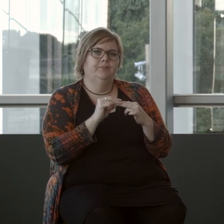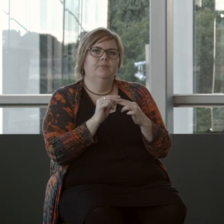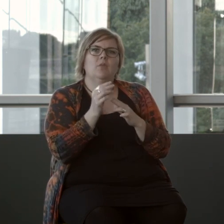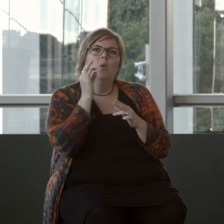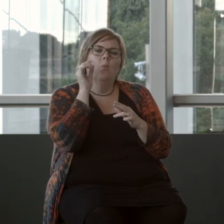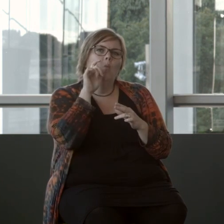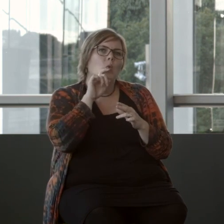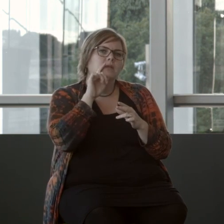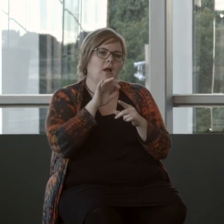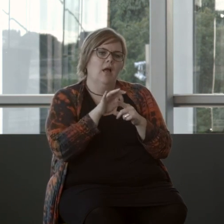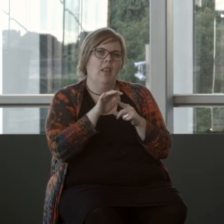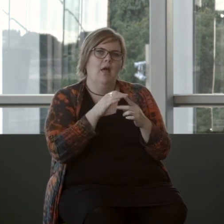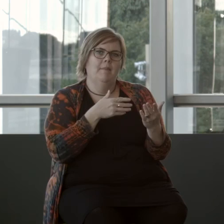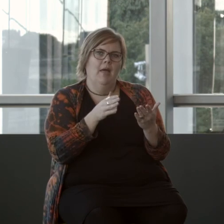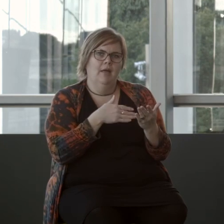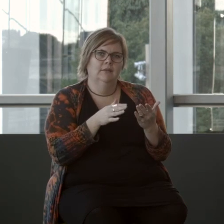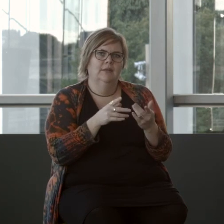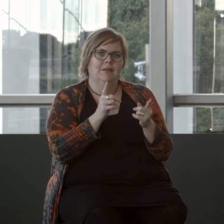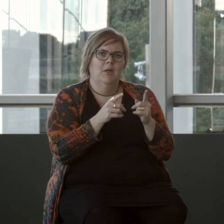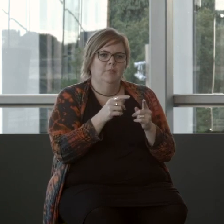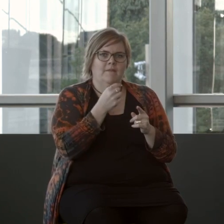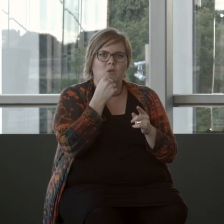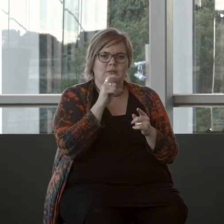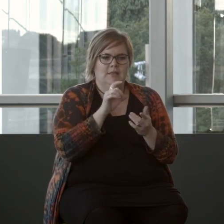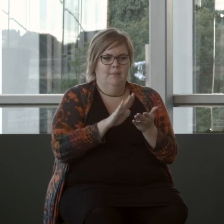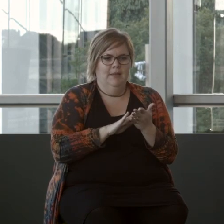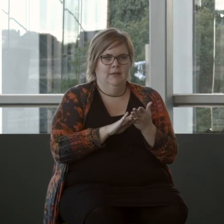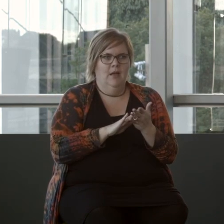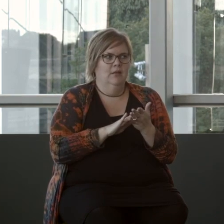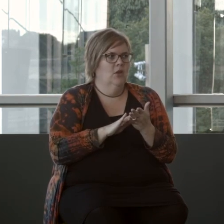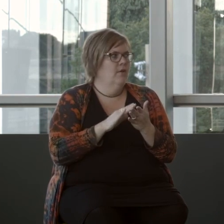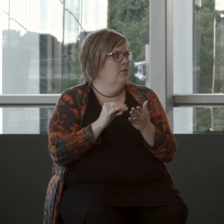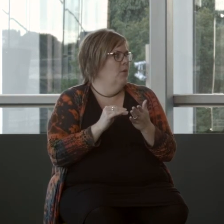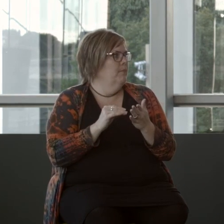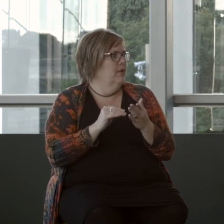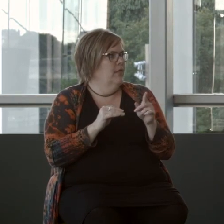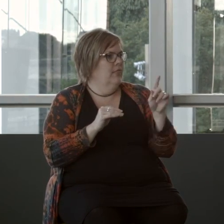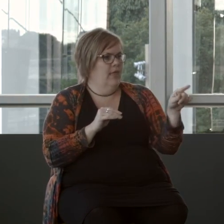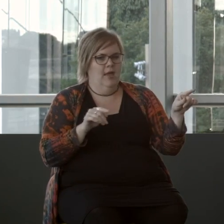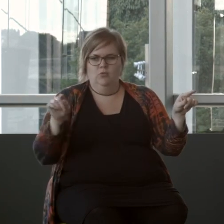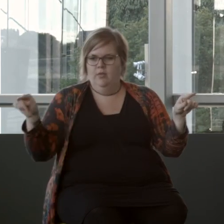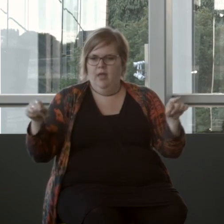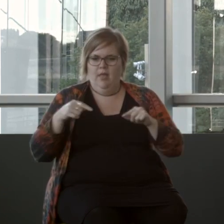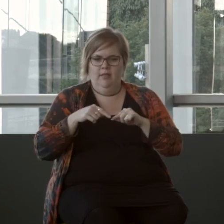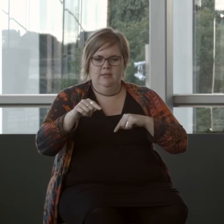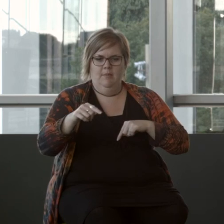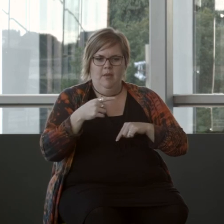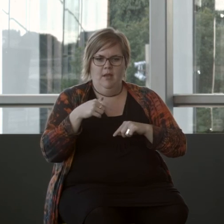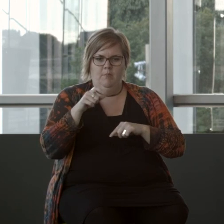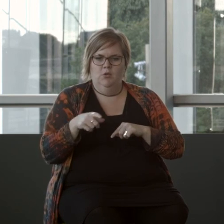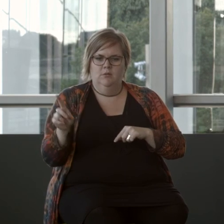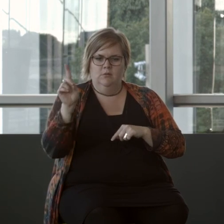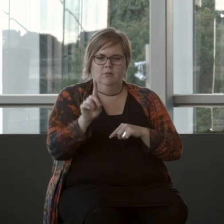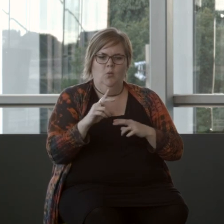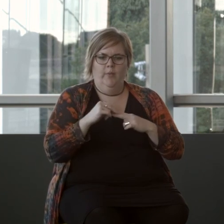watercolor paint, and sometimes these are 7 meters by 7 meters, so from that wall to that wall this deep, and I put a person in it in costume,